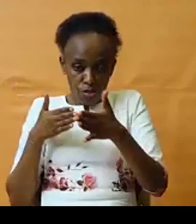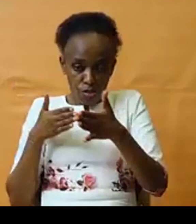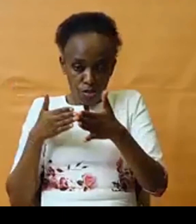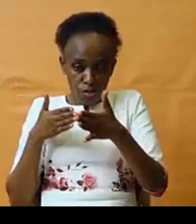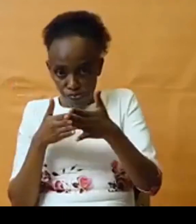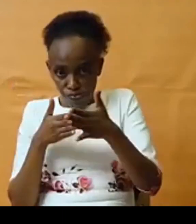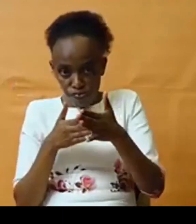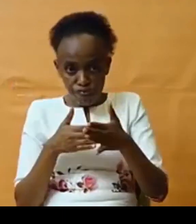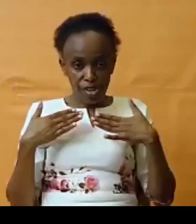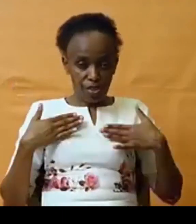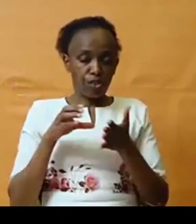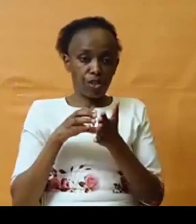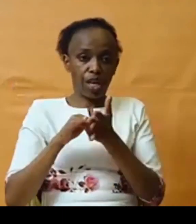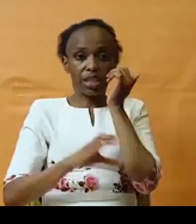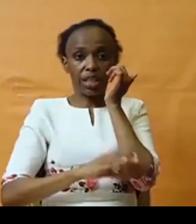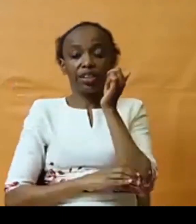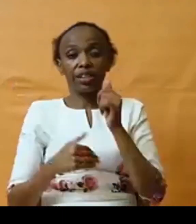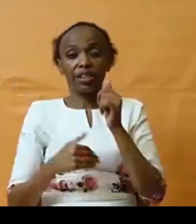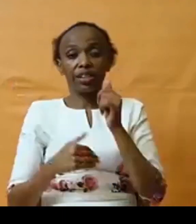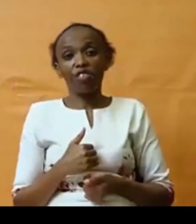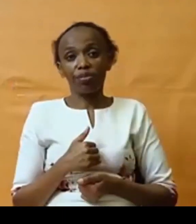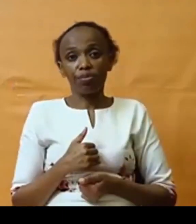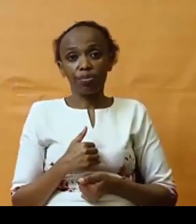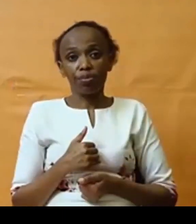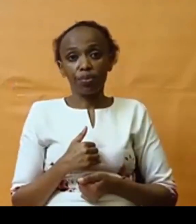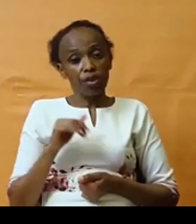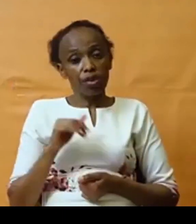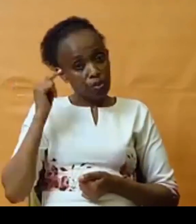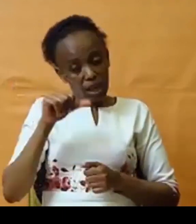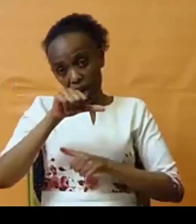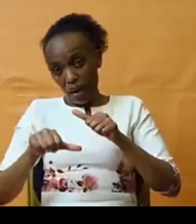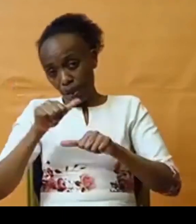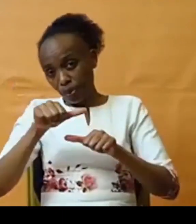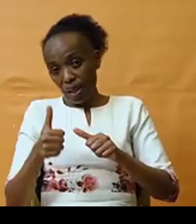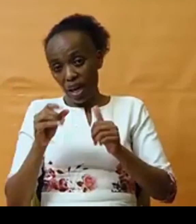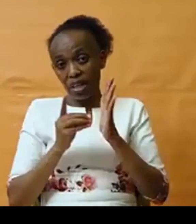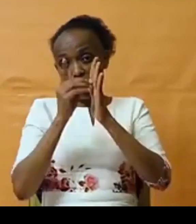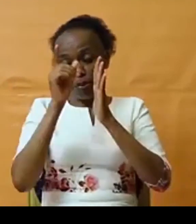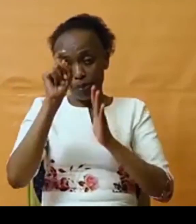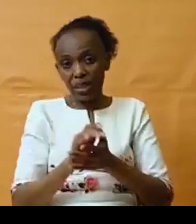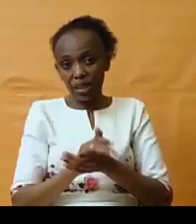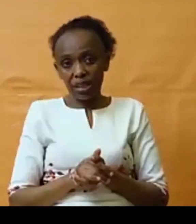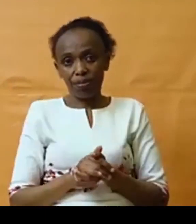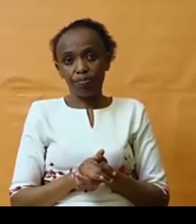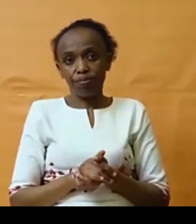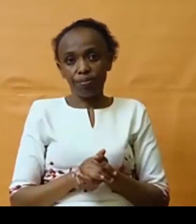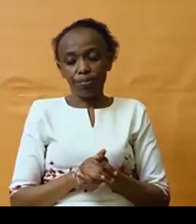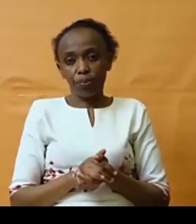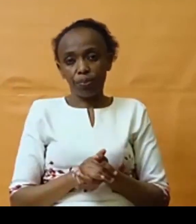that countries have to consider other development needs.